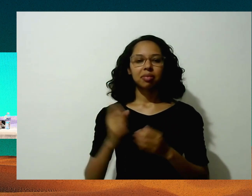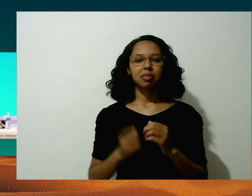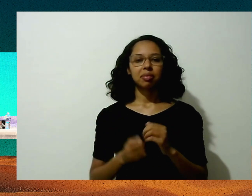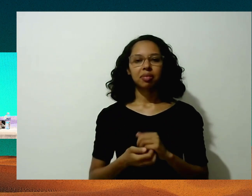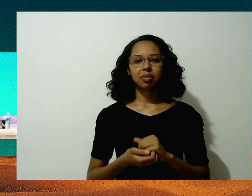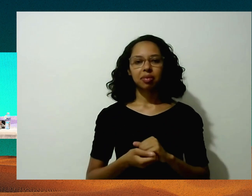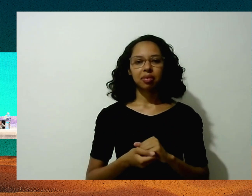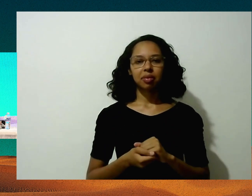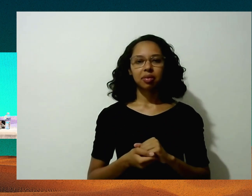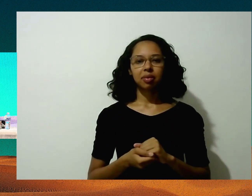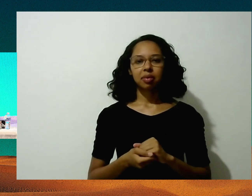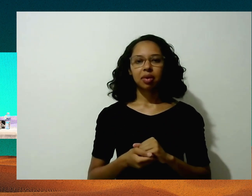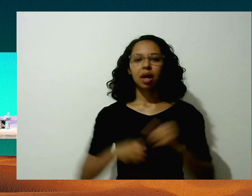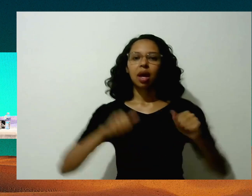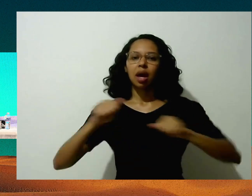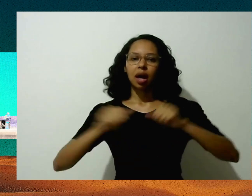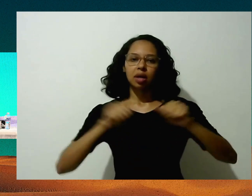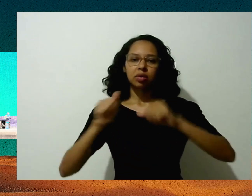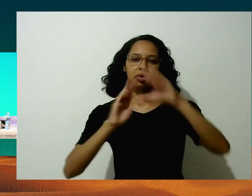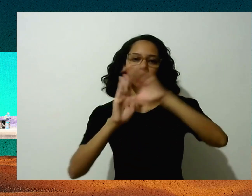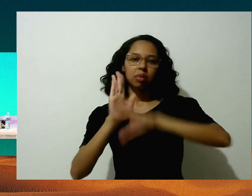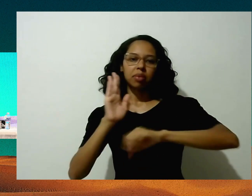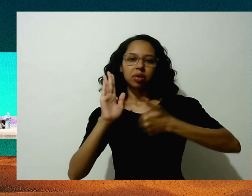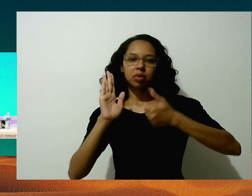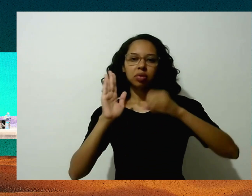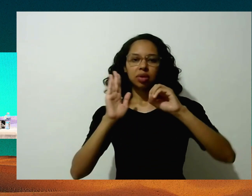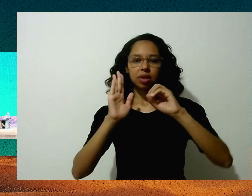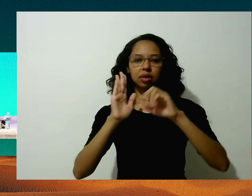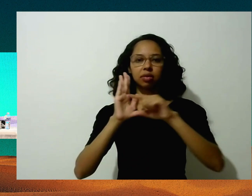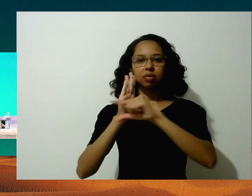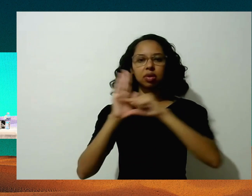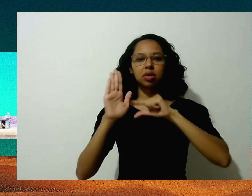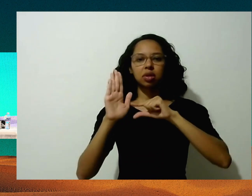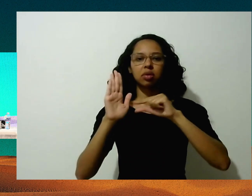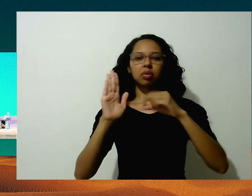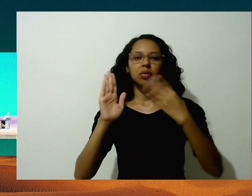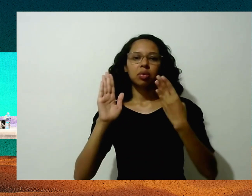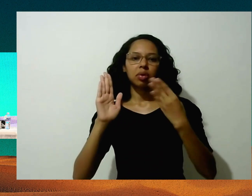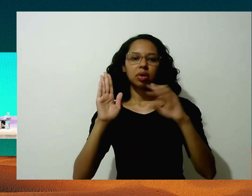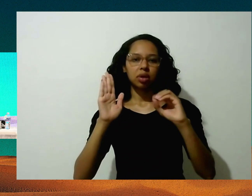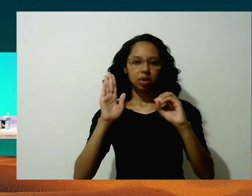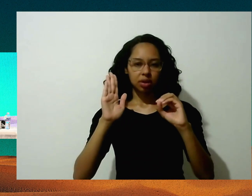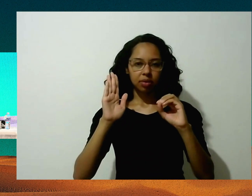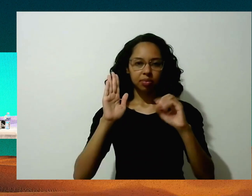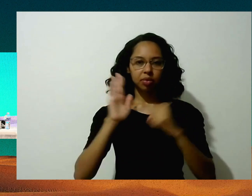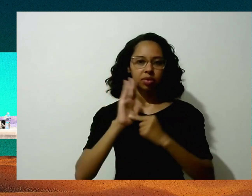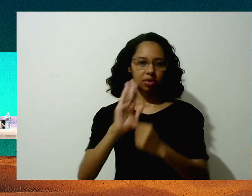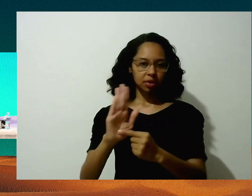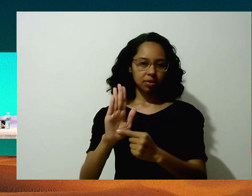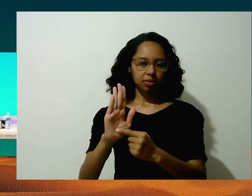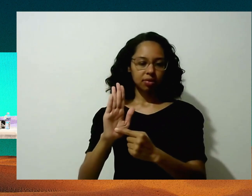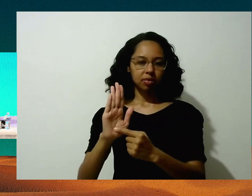Em Atos capítulo 10, versículo 40. Acts chapter 10, verse 40.